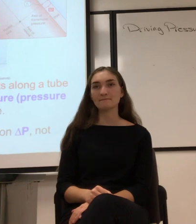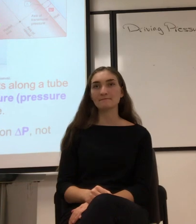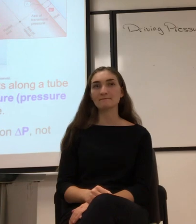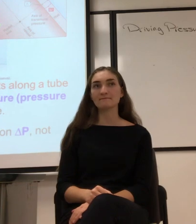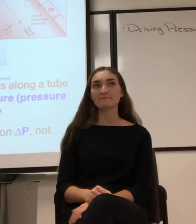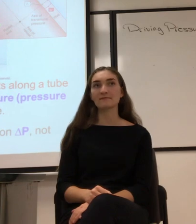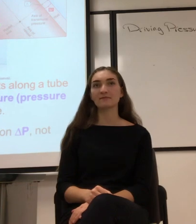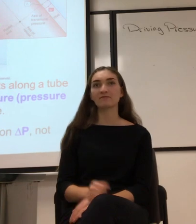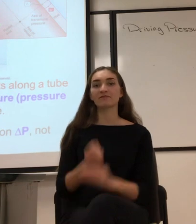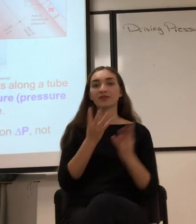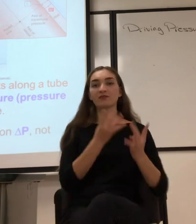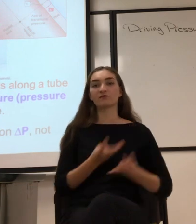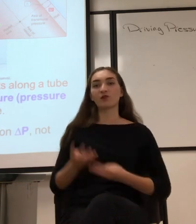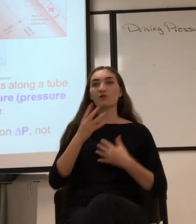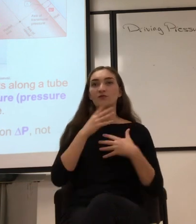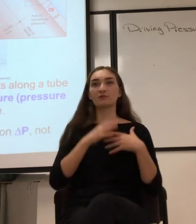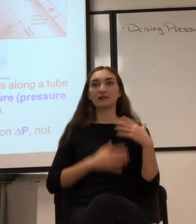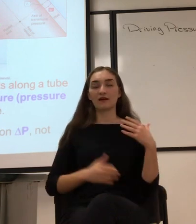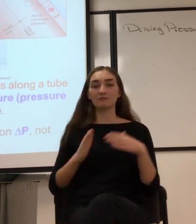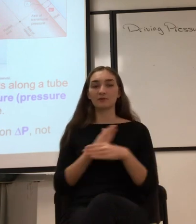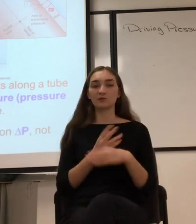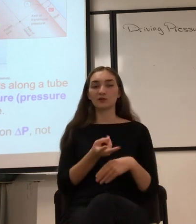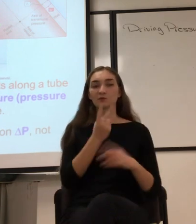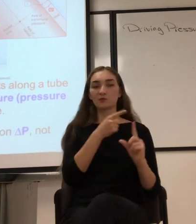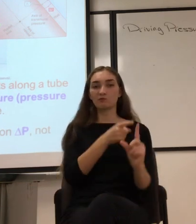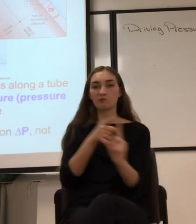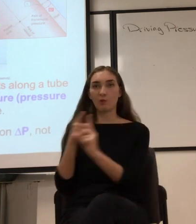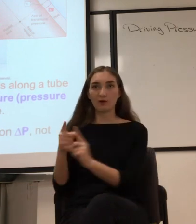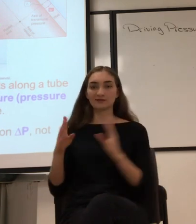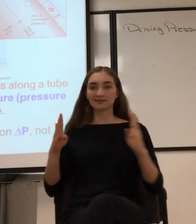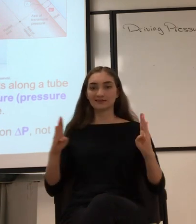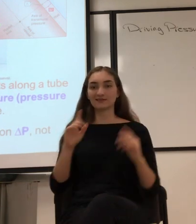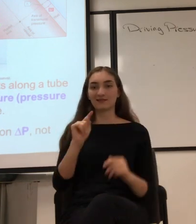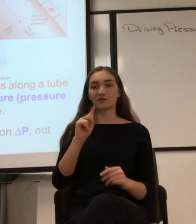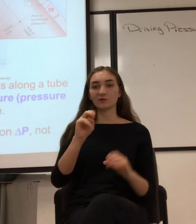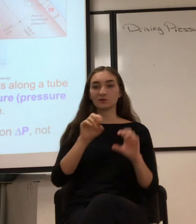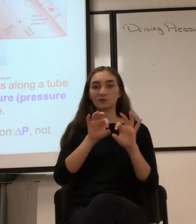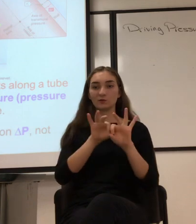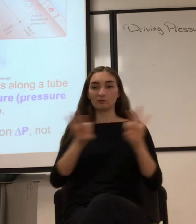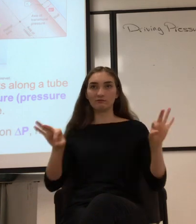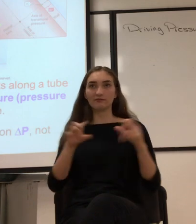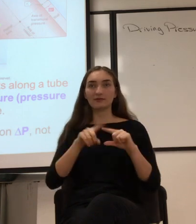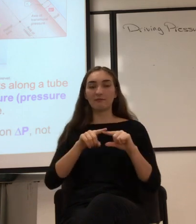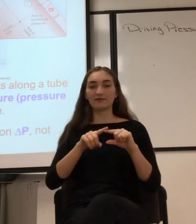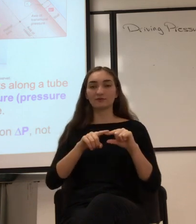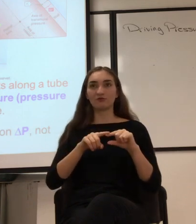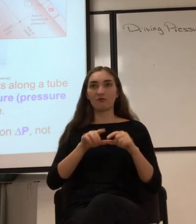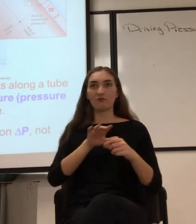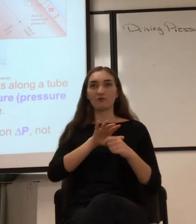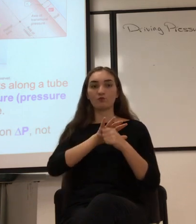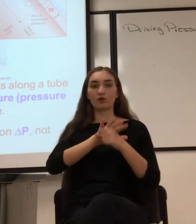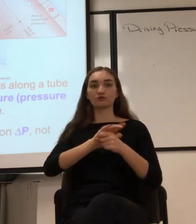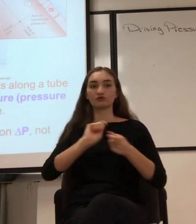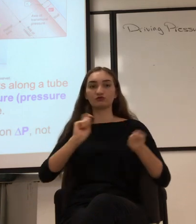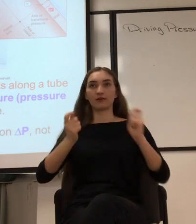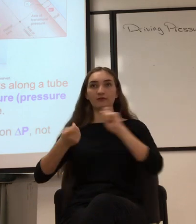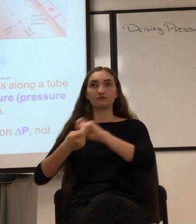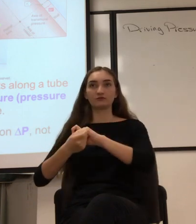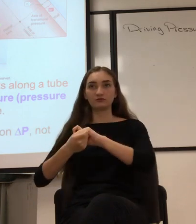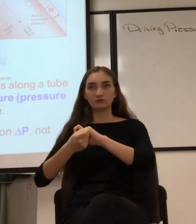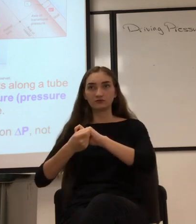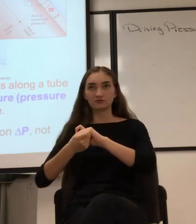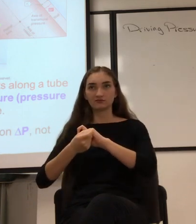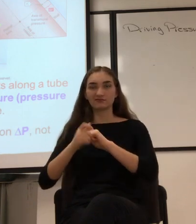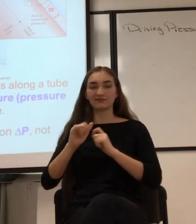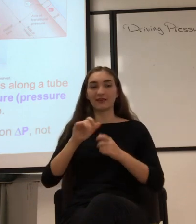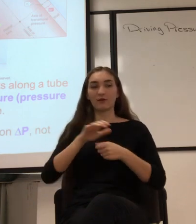Flow of blood between two points along a tube depends on a change in pressure. A change in pressure, the pressure